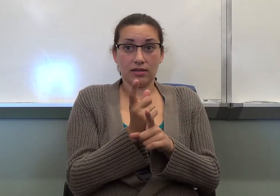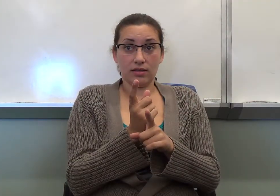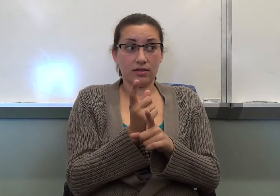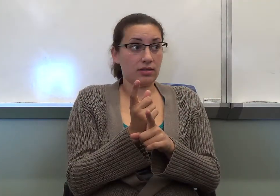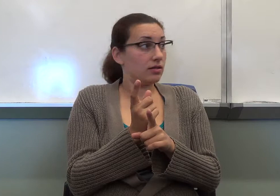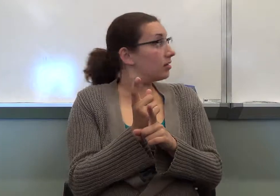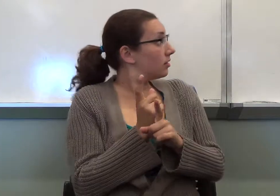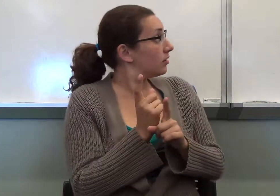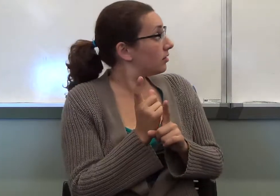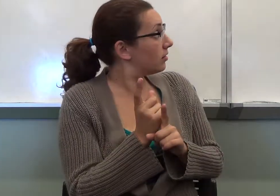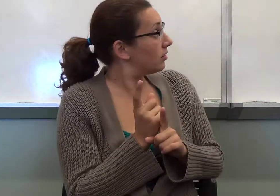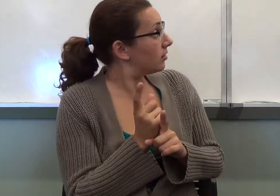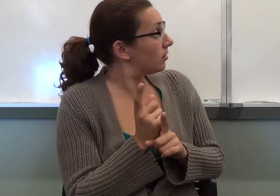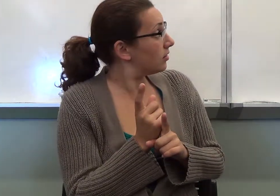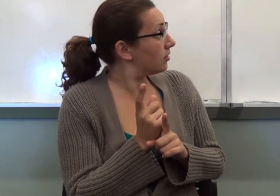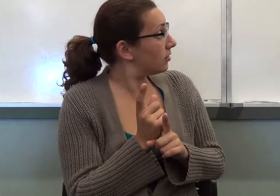we? We've got it, but we've got it in an added way.